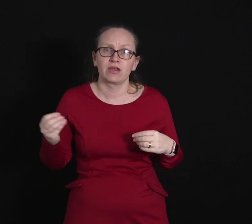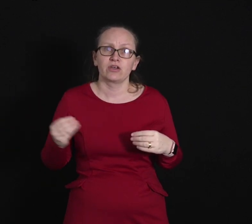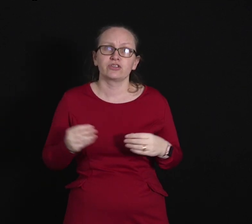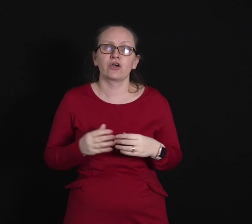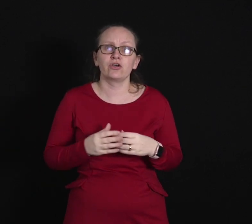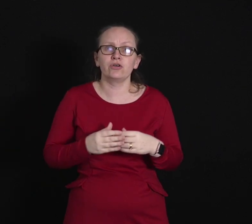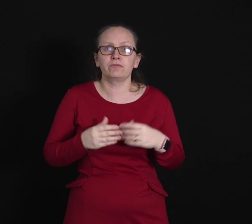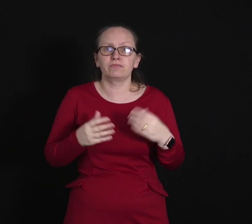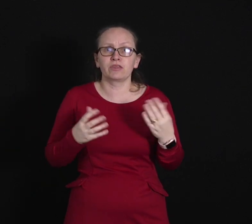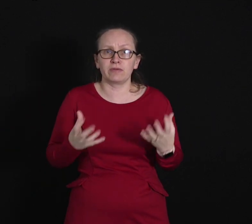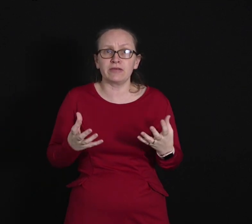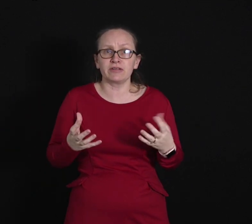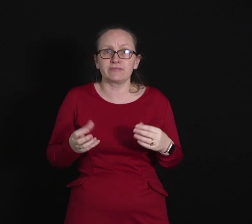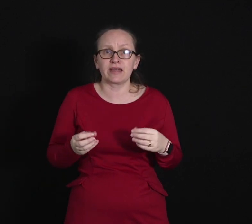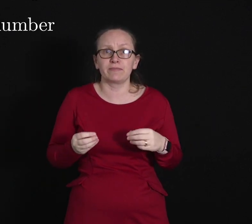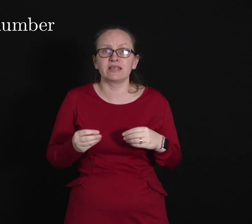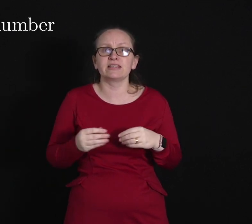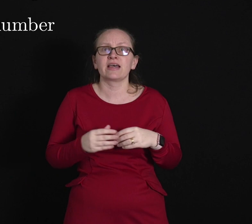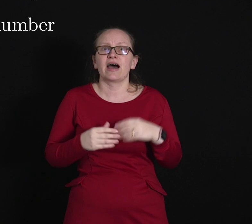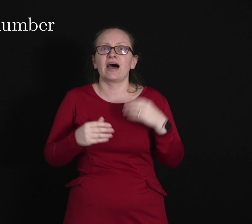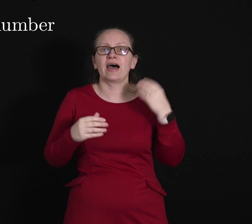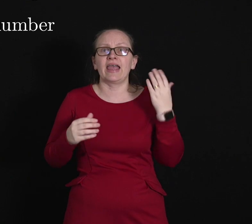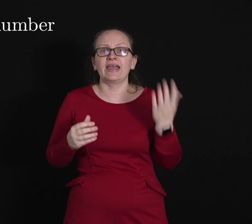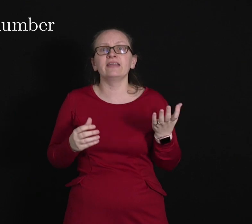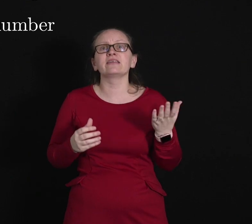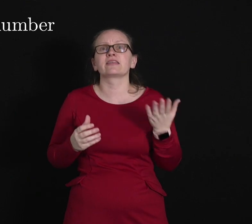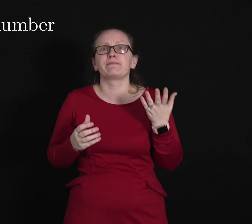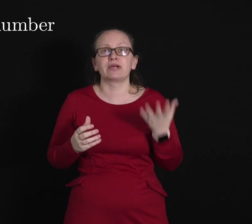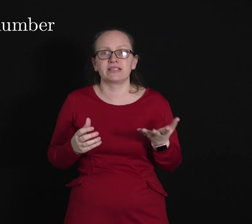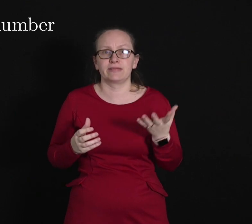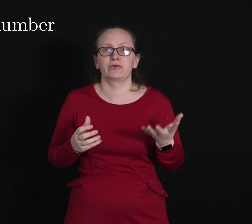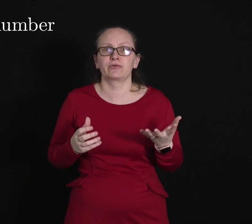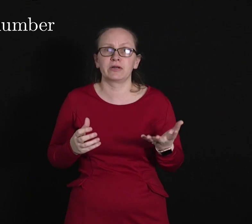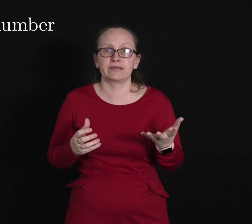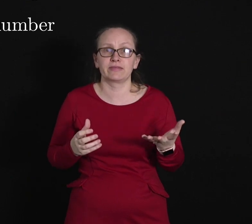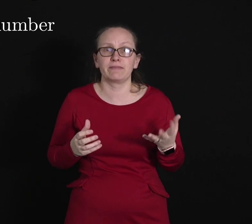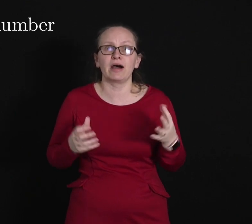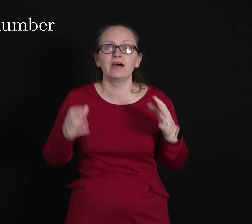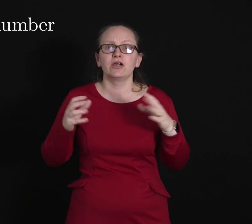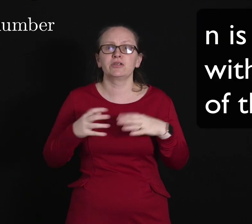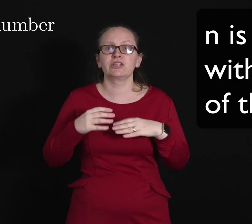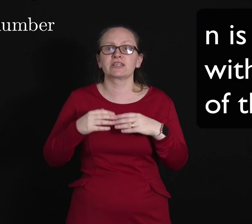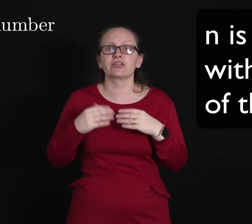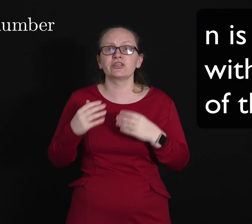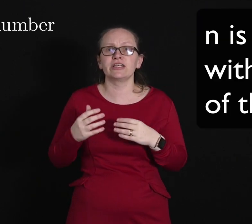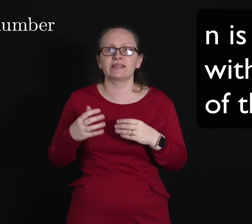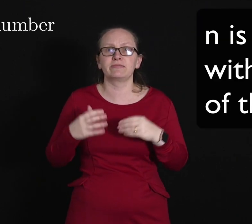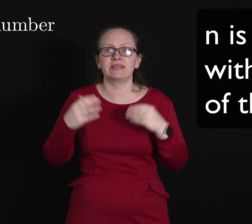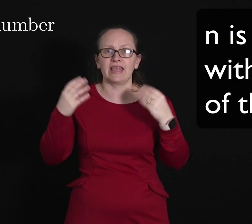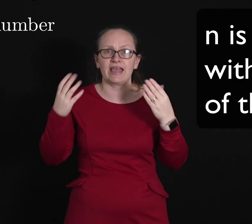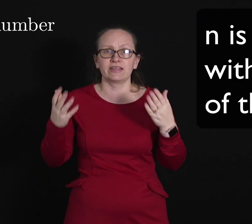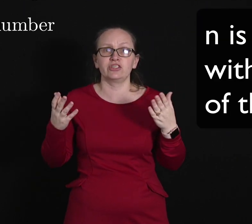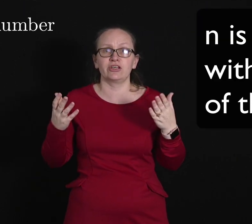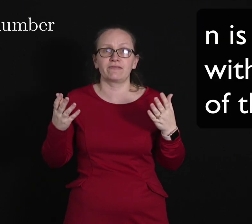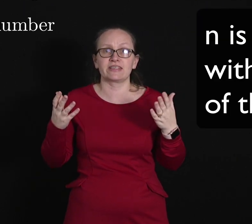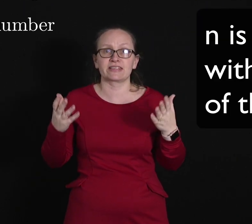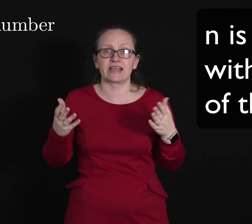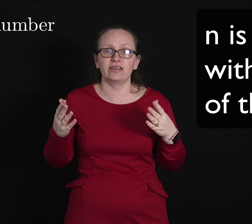So the three quantum numbers are n the principal quantum number which is associated with the energy of the state